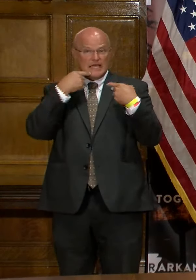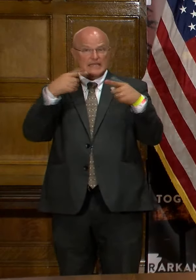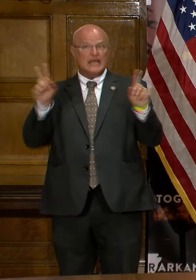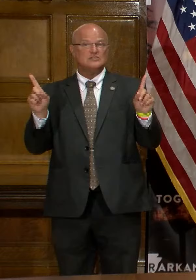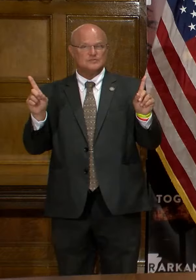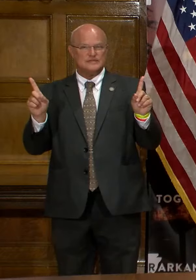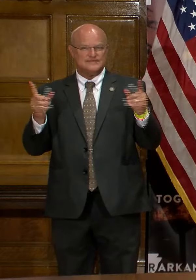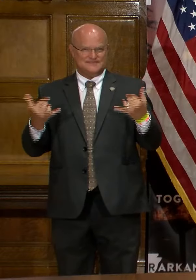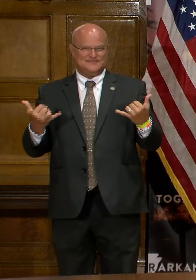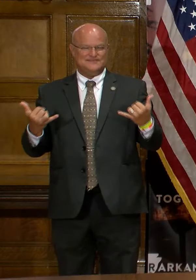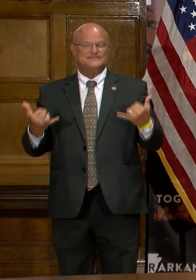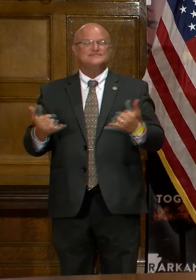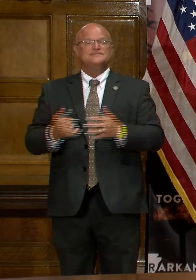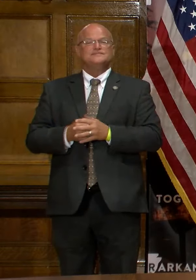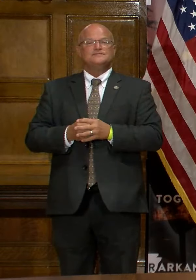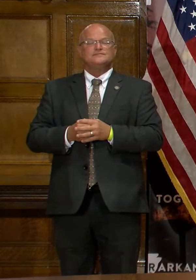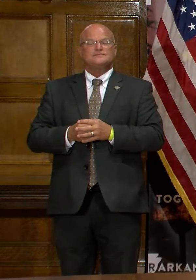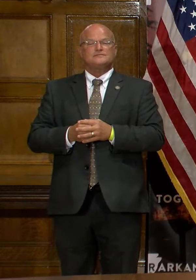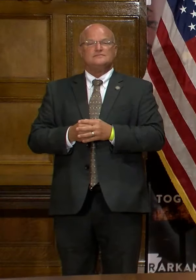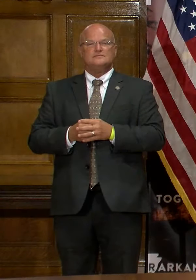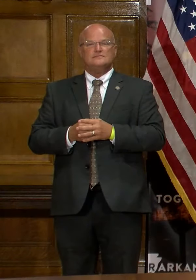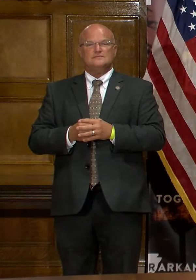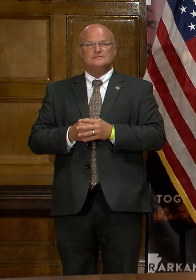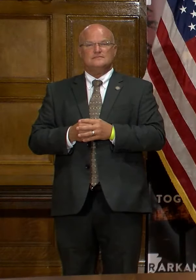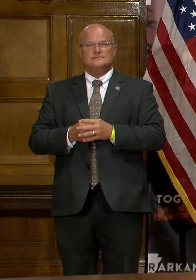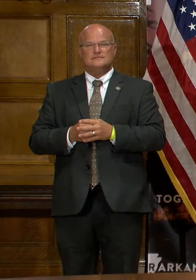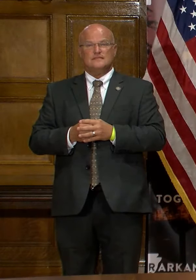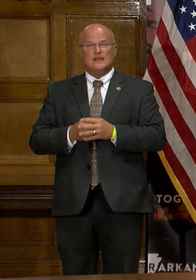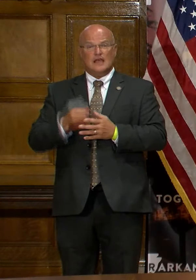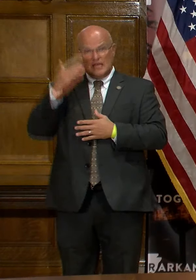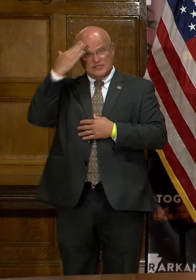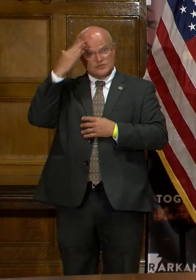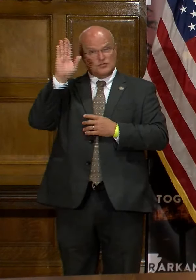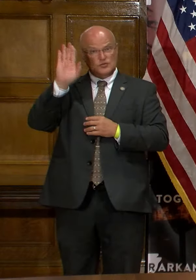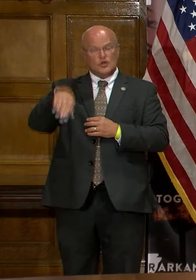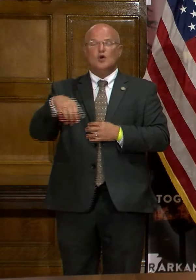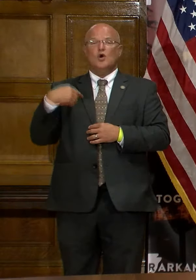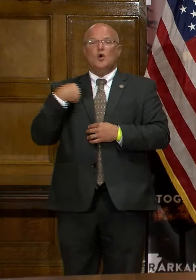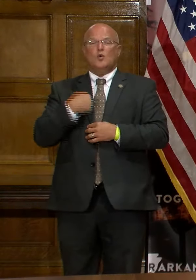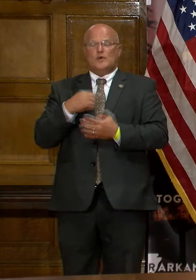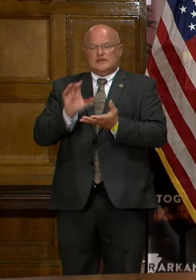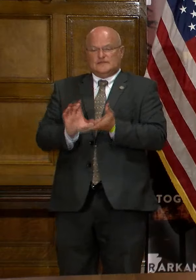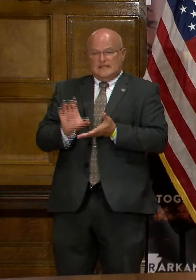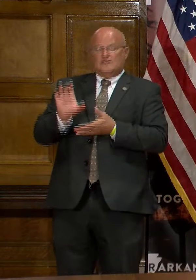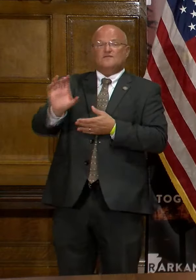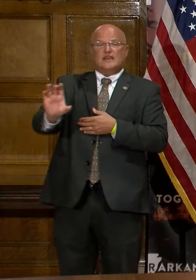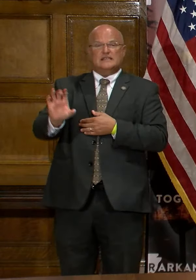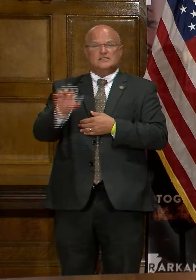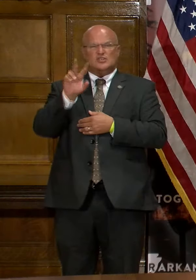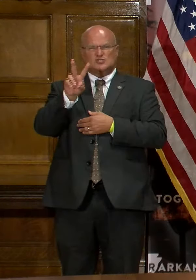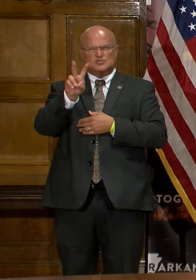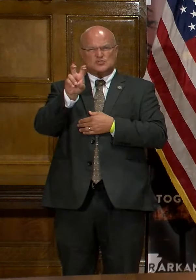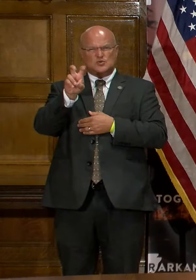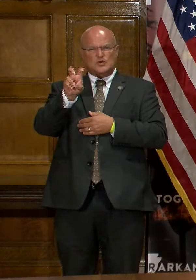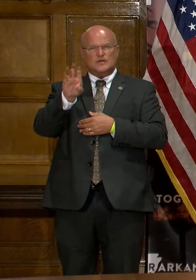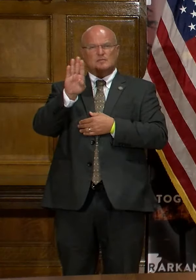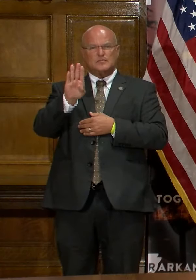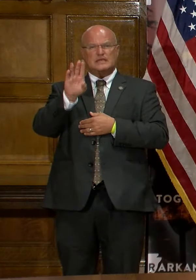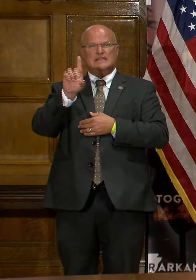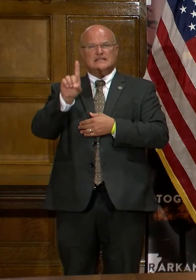announcement. And that announcement is that, as you know, we have invested in 200